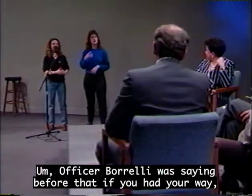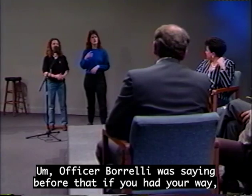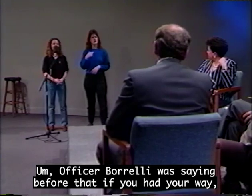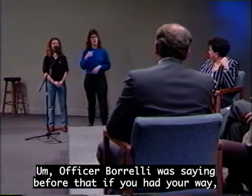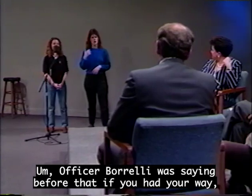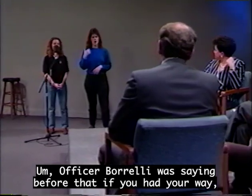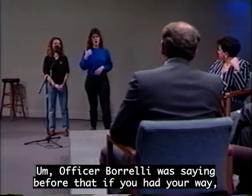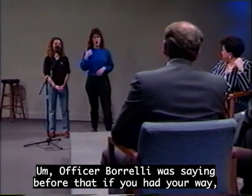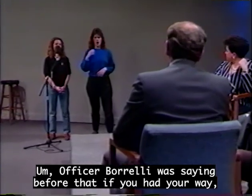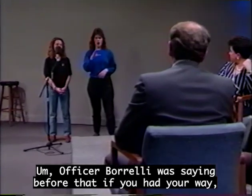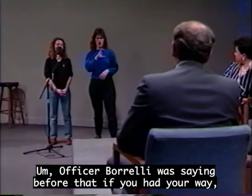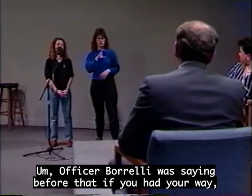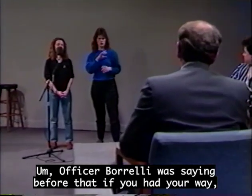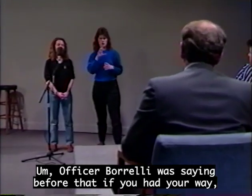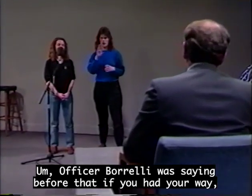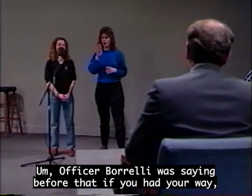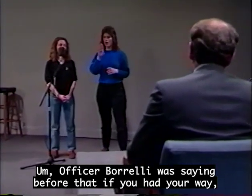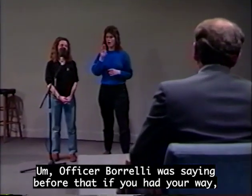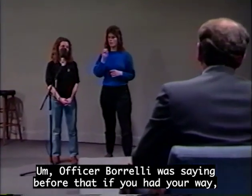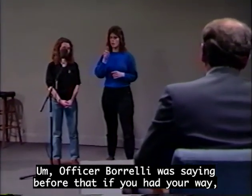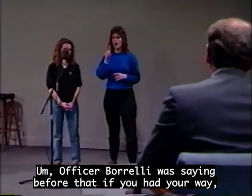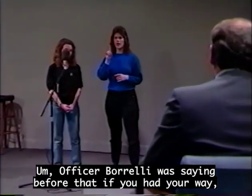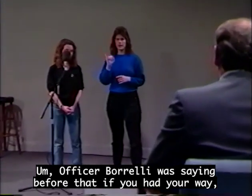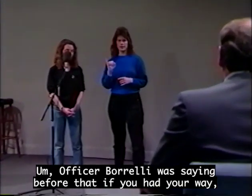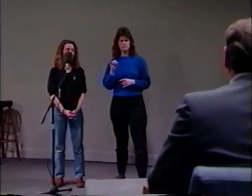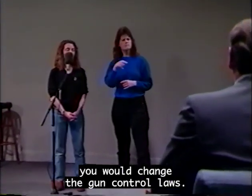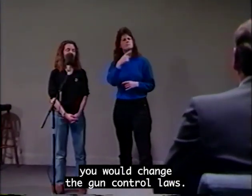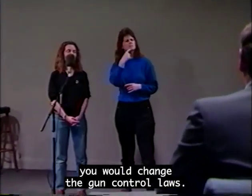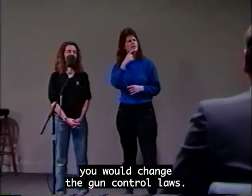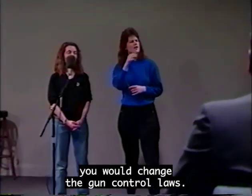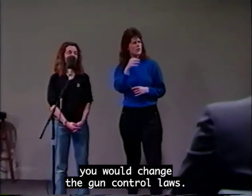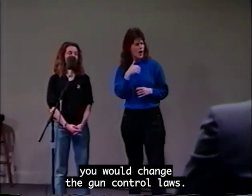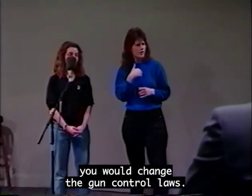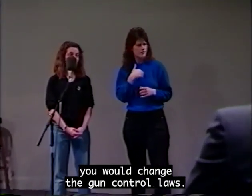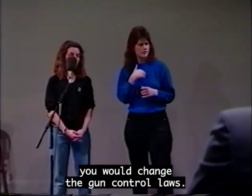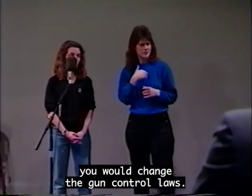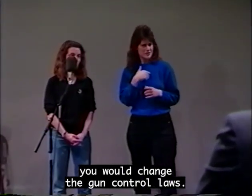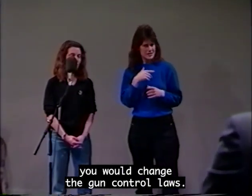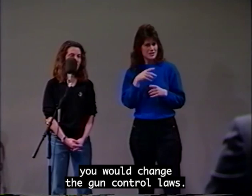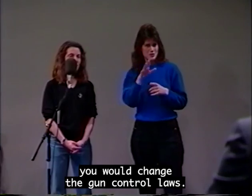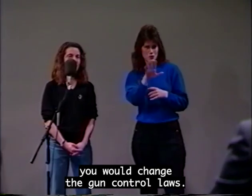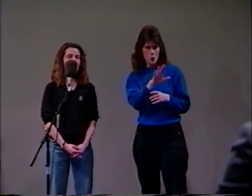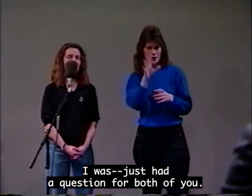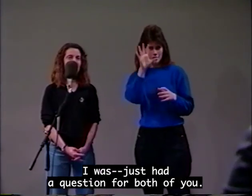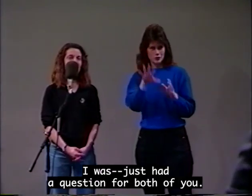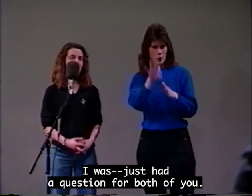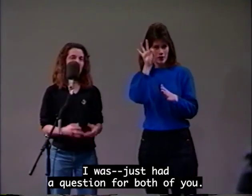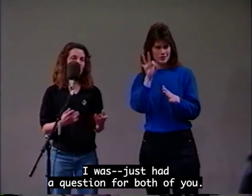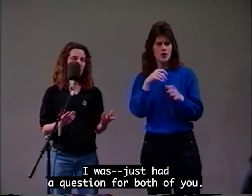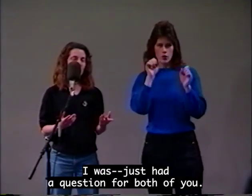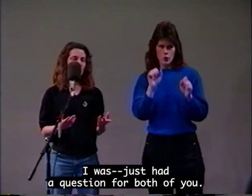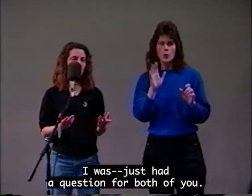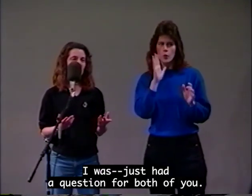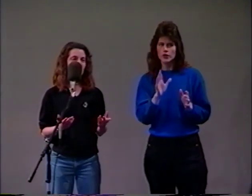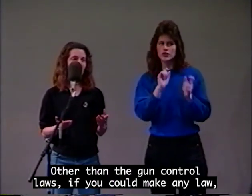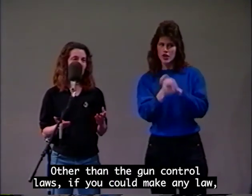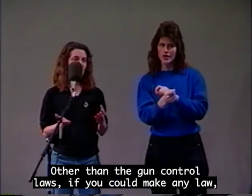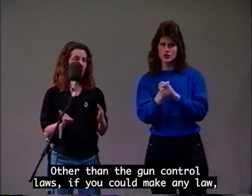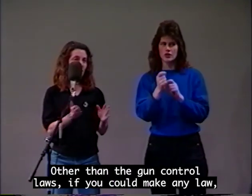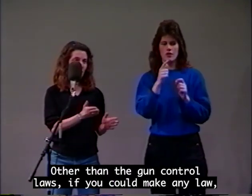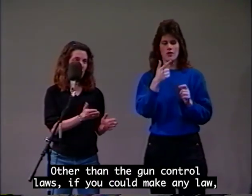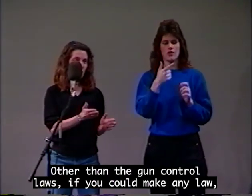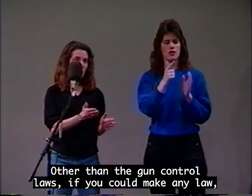Officer Borriello was saying before that if you had your way, you would change the gun control laws. I just had a question for both of you.